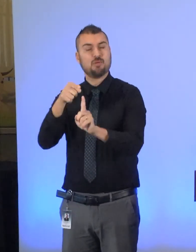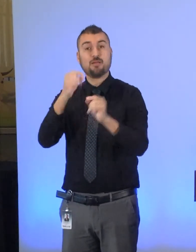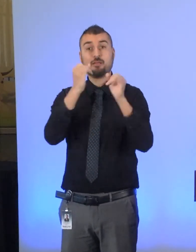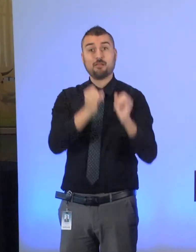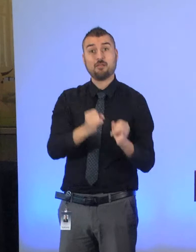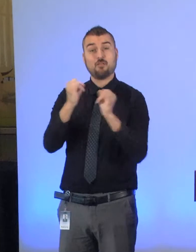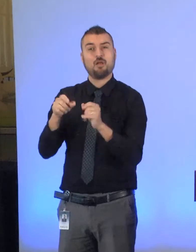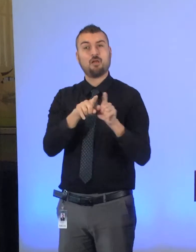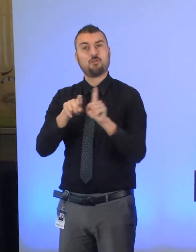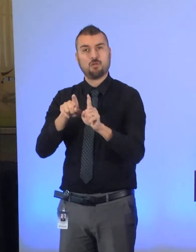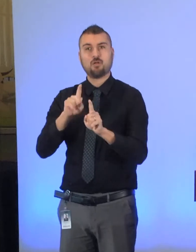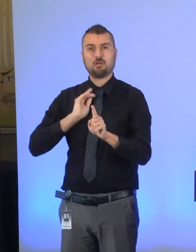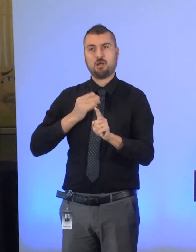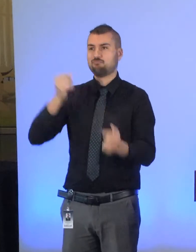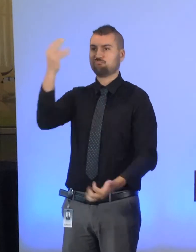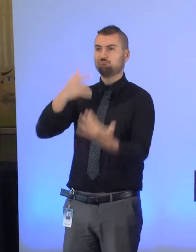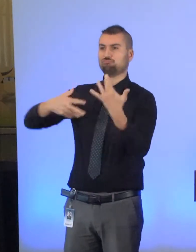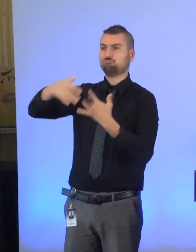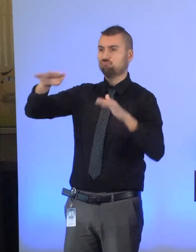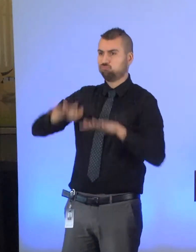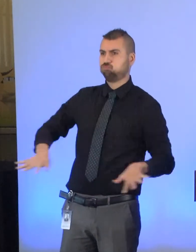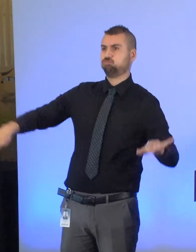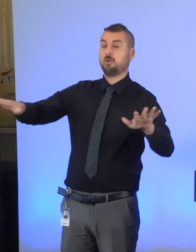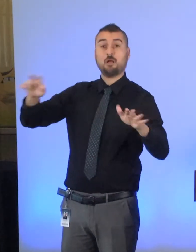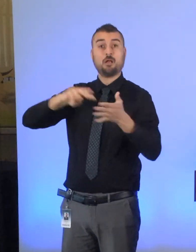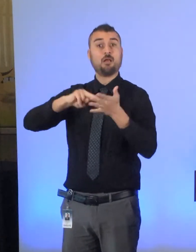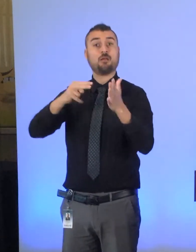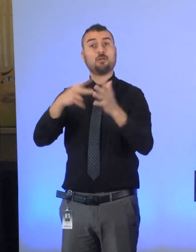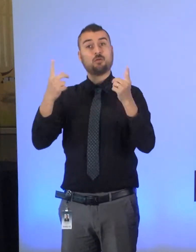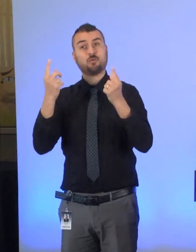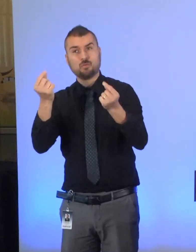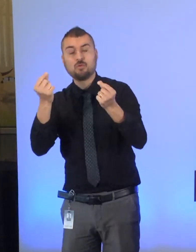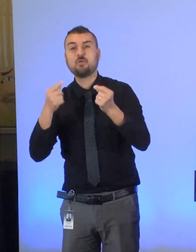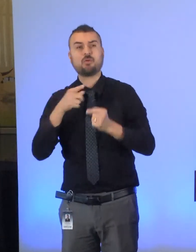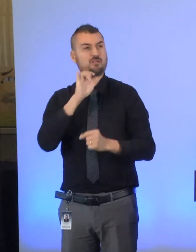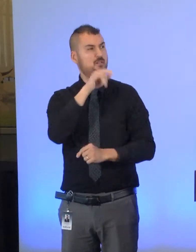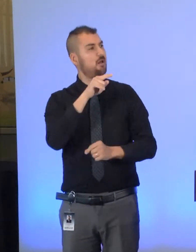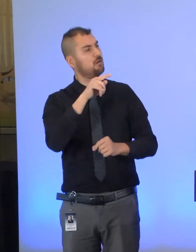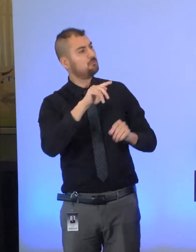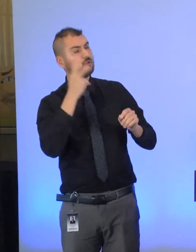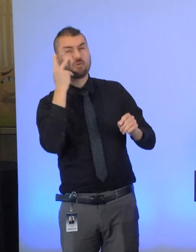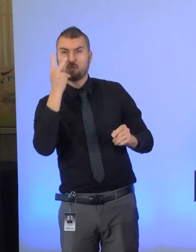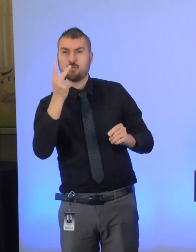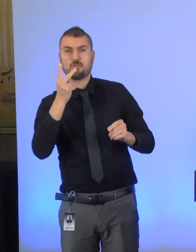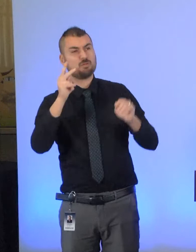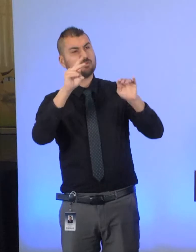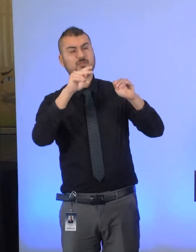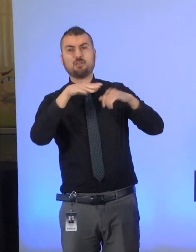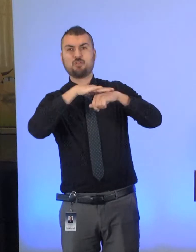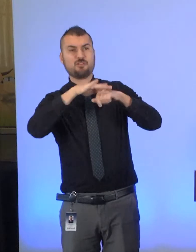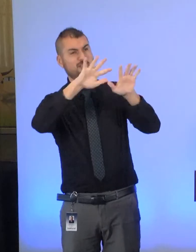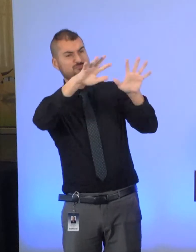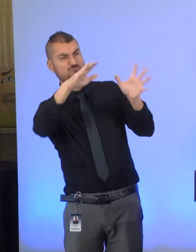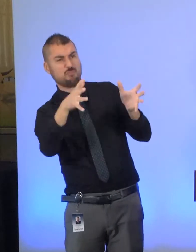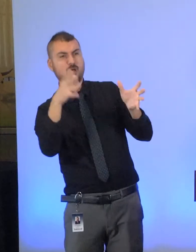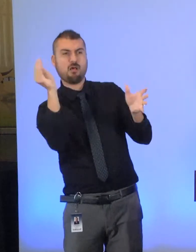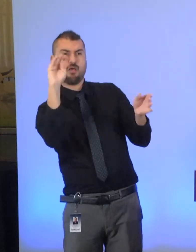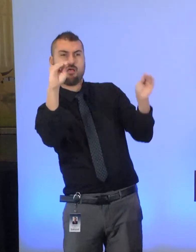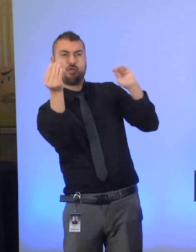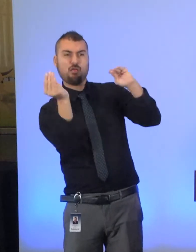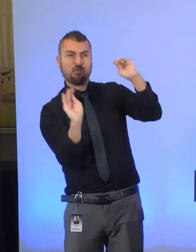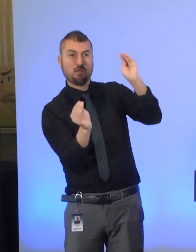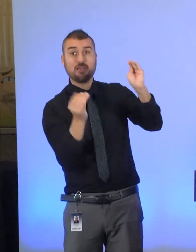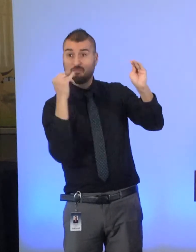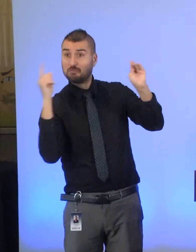to our society. So they kind of cascade over the surface, which you'll see if you come visit. In